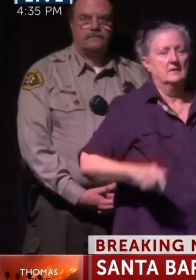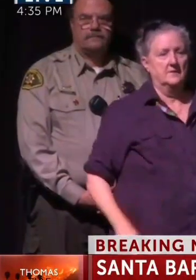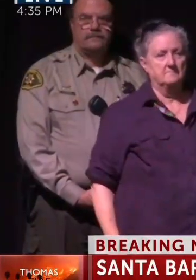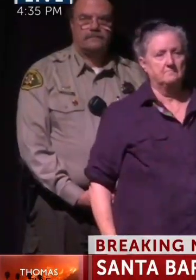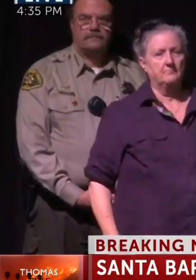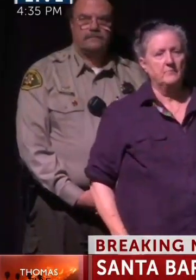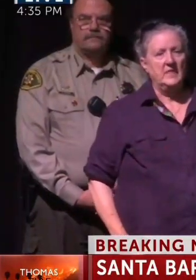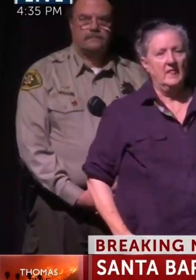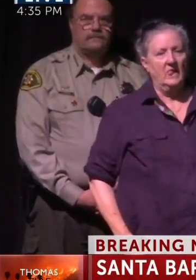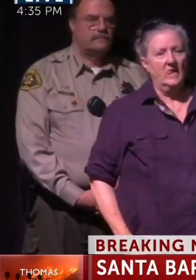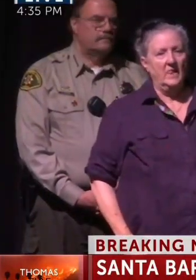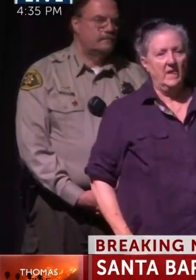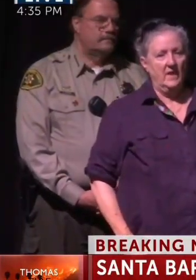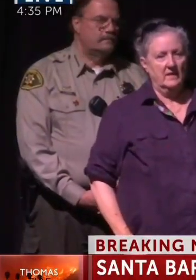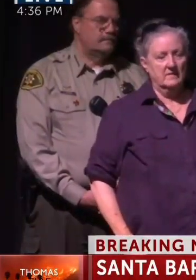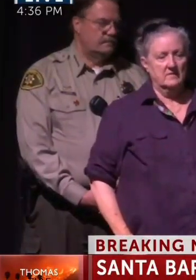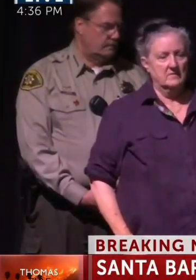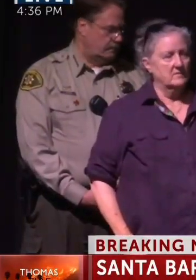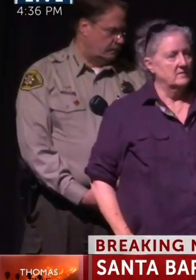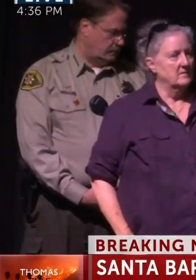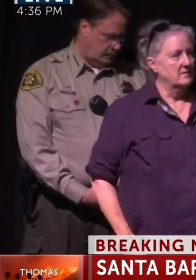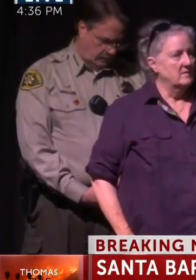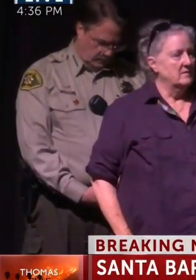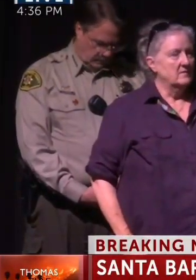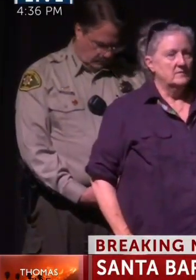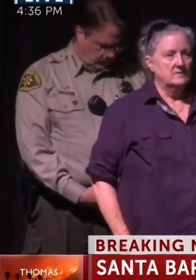green shirt back here.